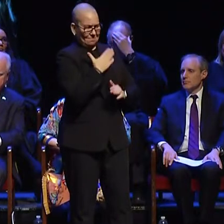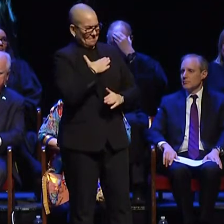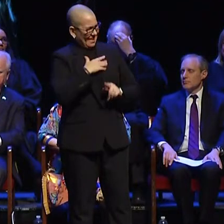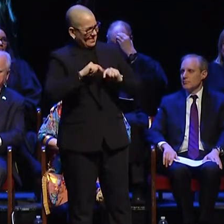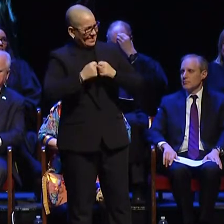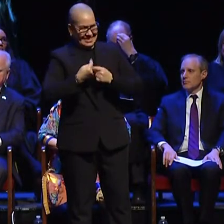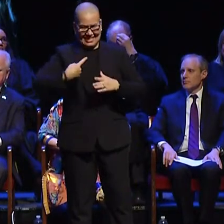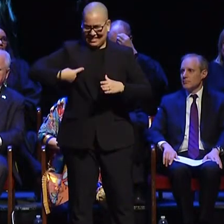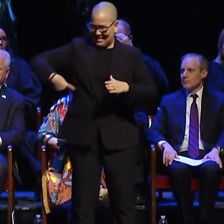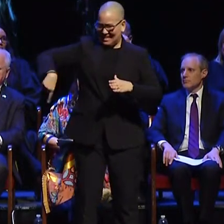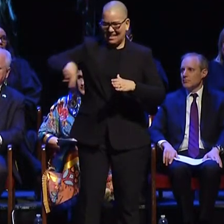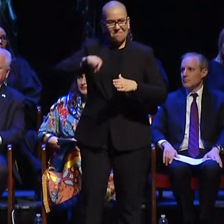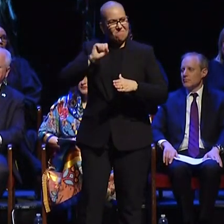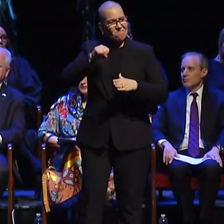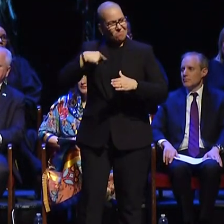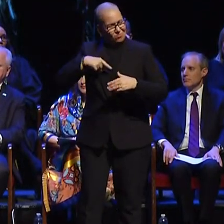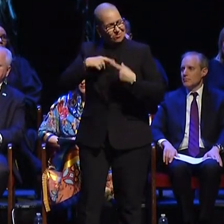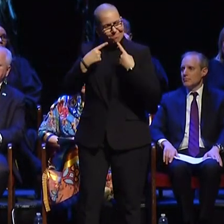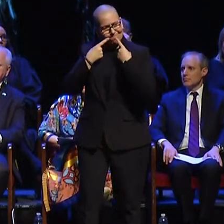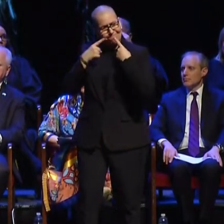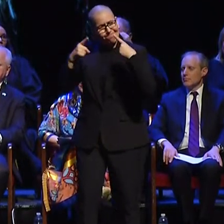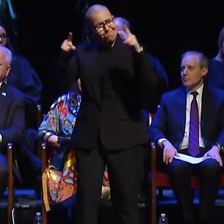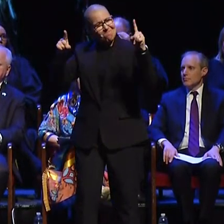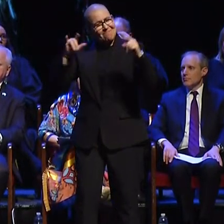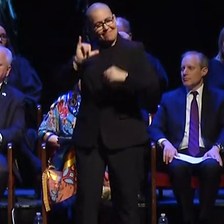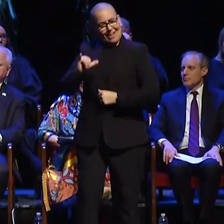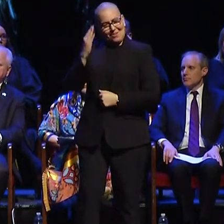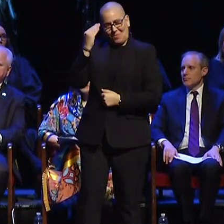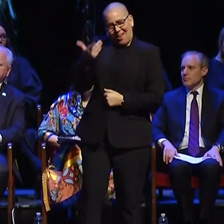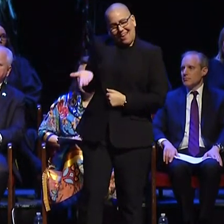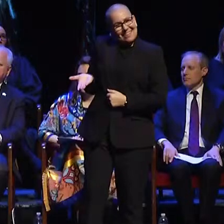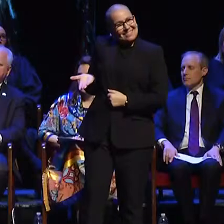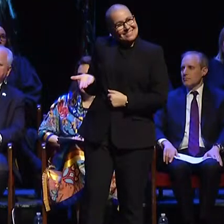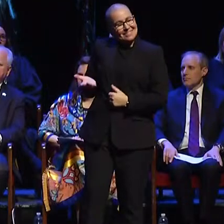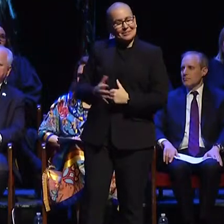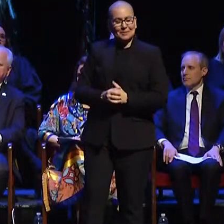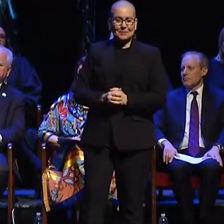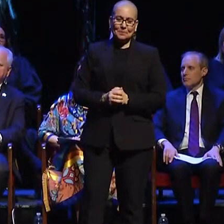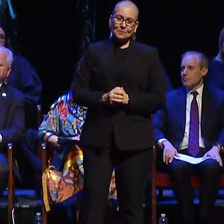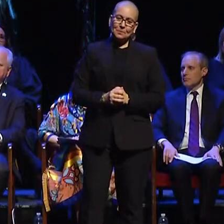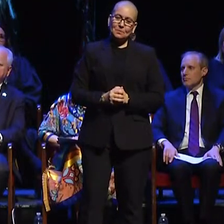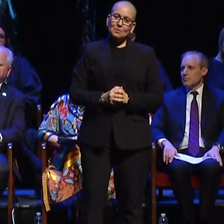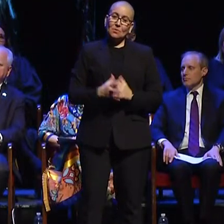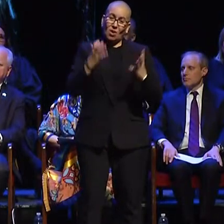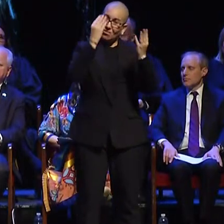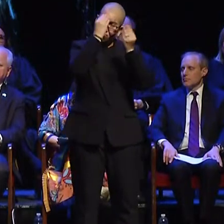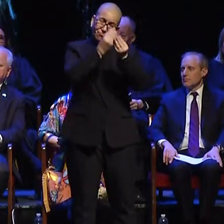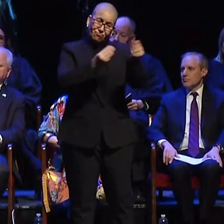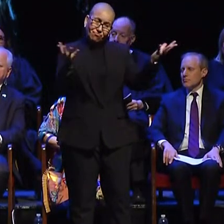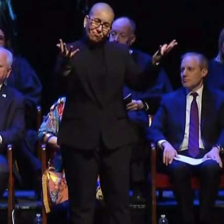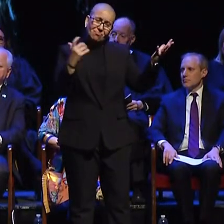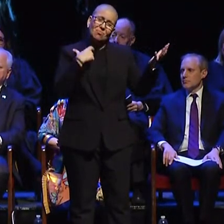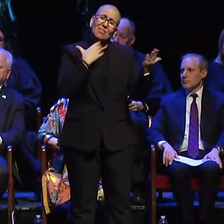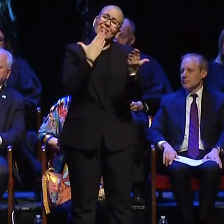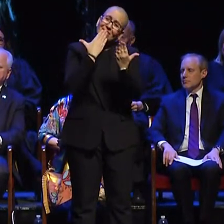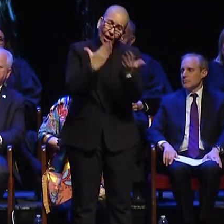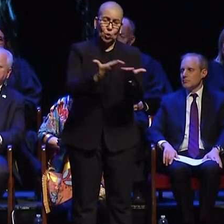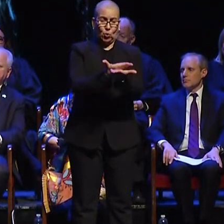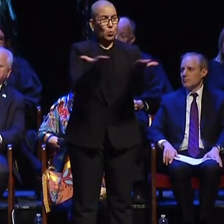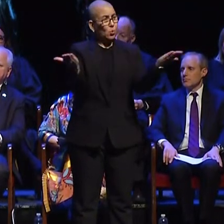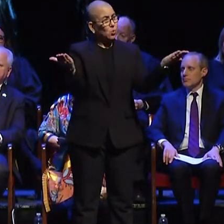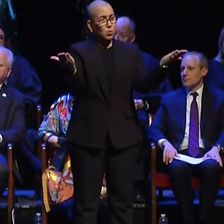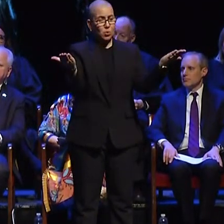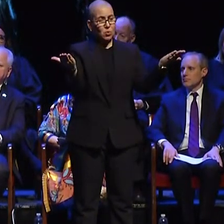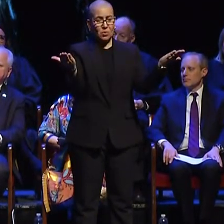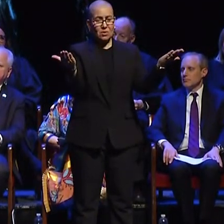things happen locally. That is going to be what we want to do. And I'll tell you what, I can't thank you all enough. I want to thank my family,